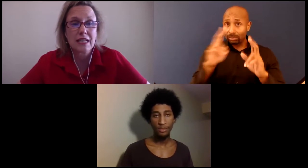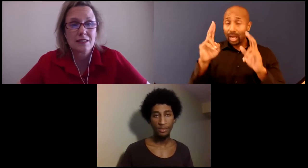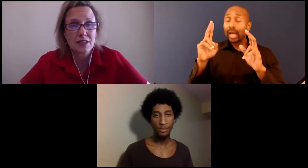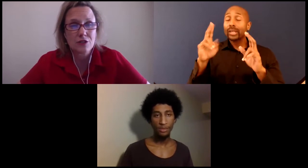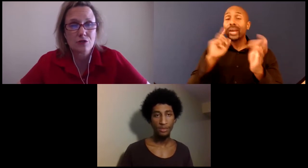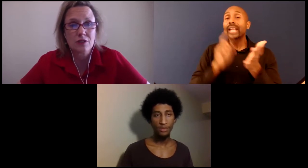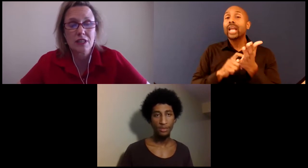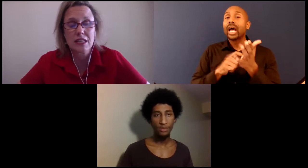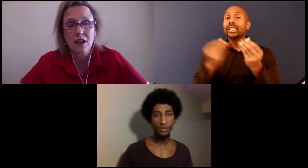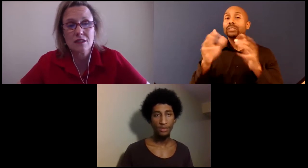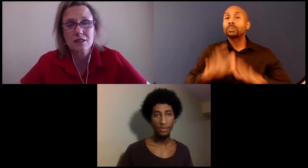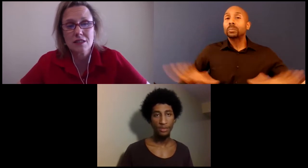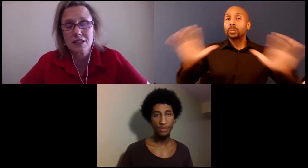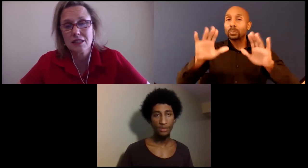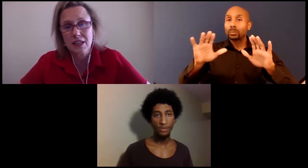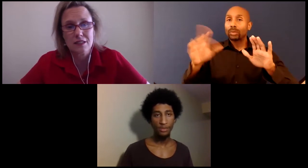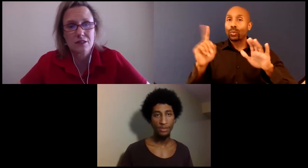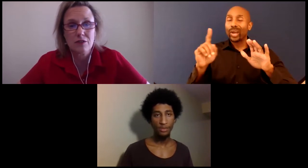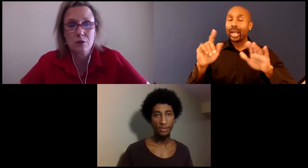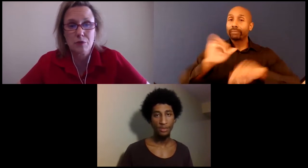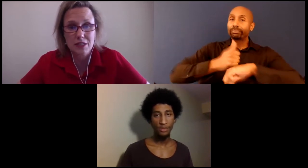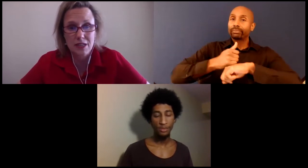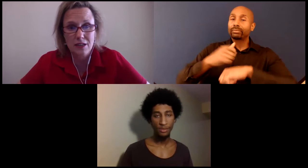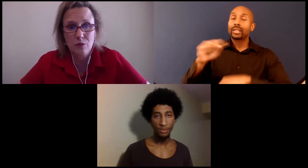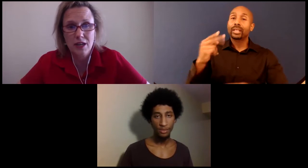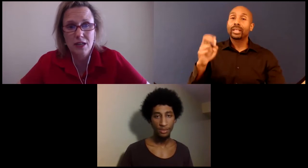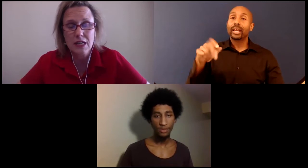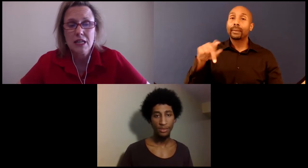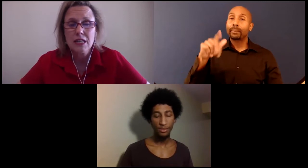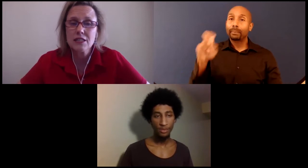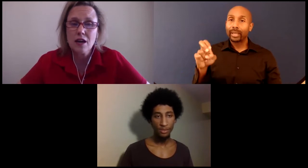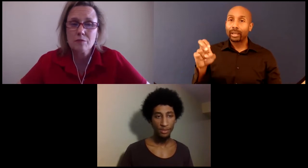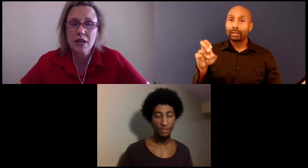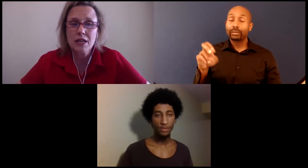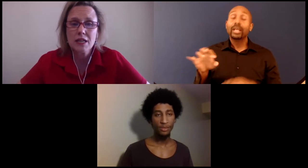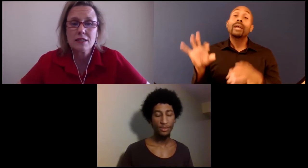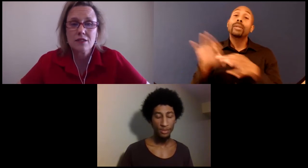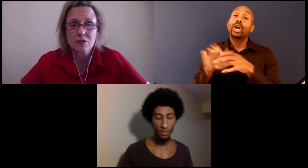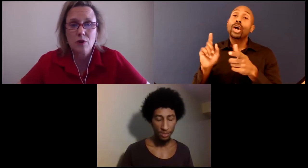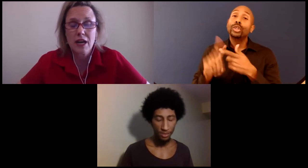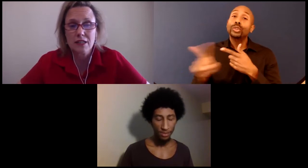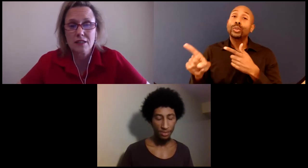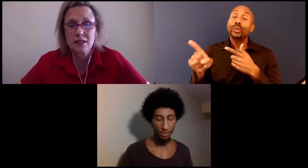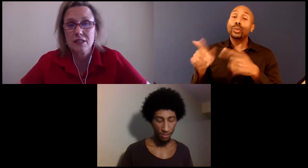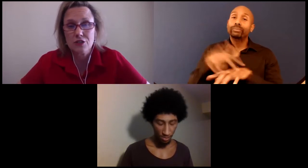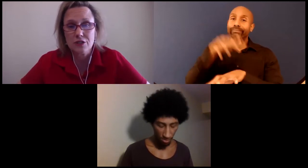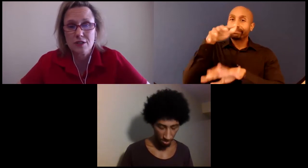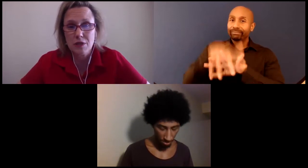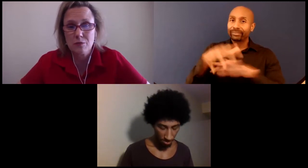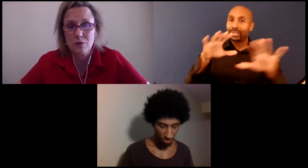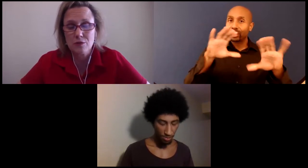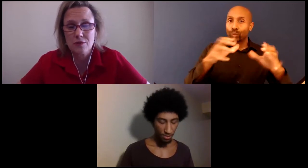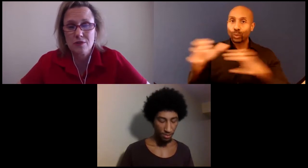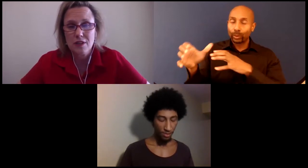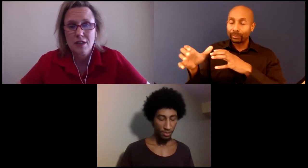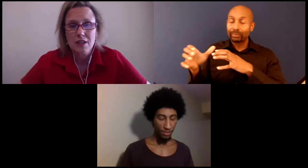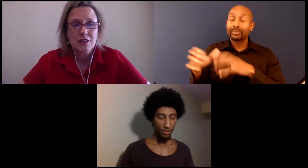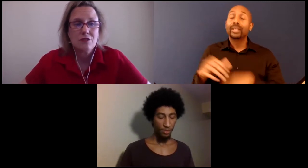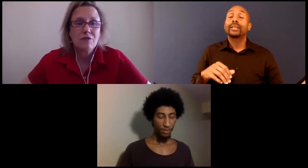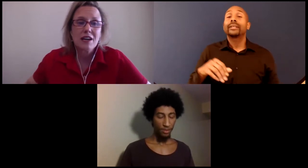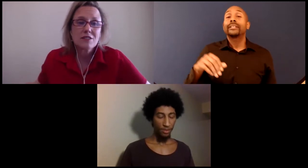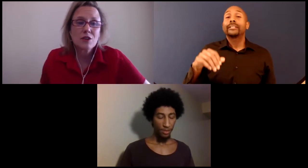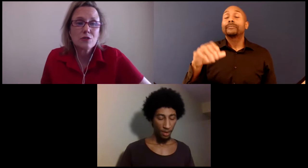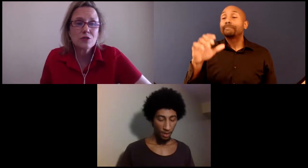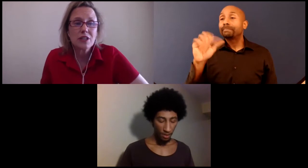traditional, ancestral, and unceded lands of the Piscataway, Lenape, and Susquehannock indigenous peoples.